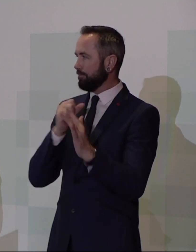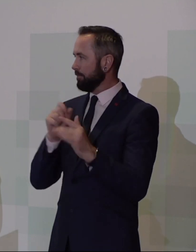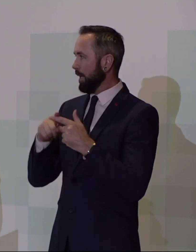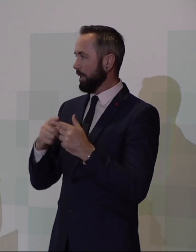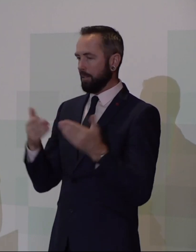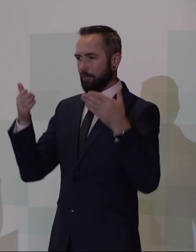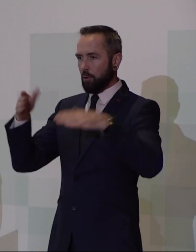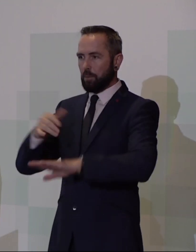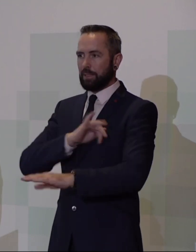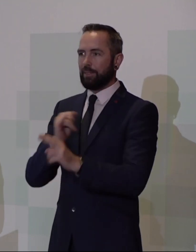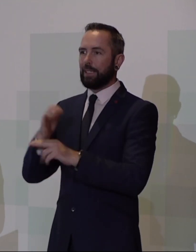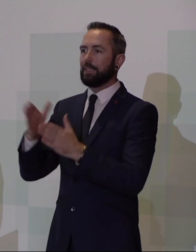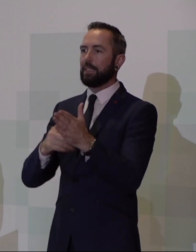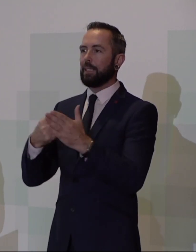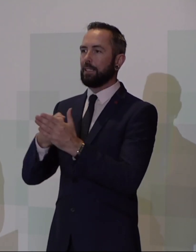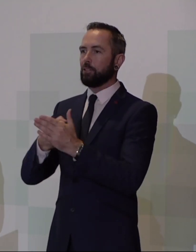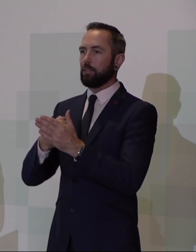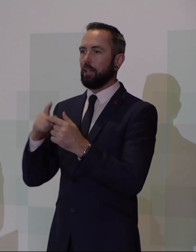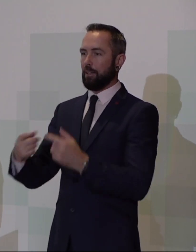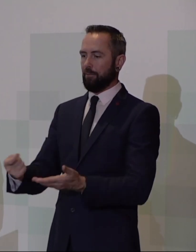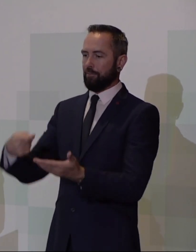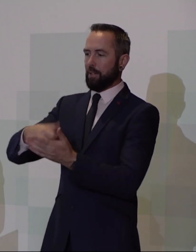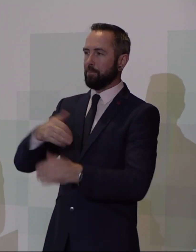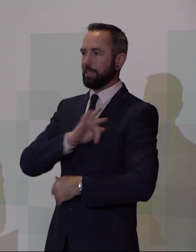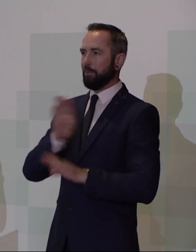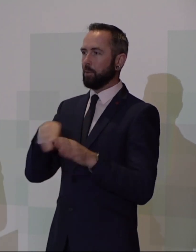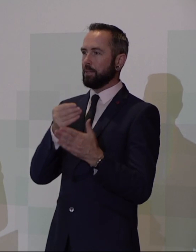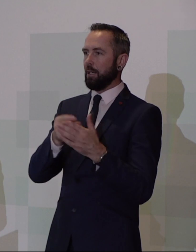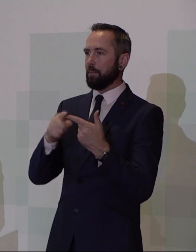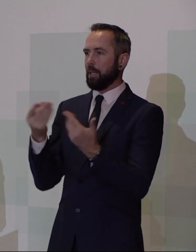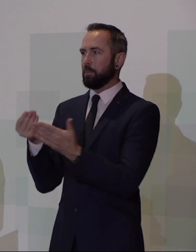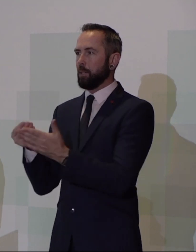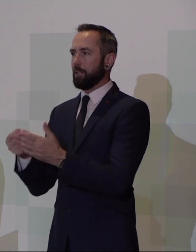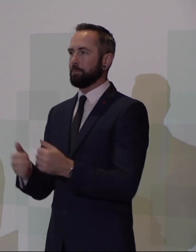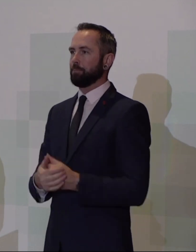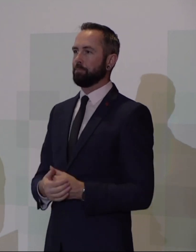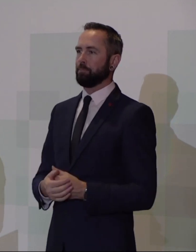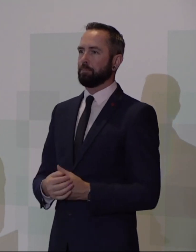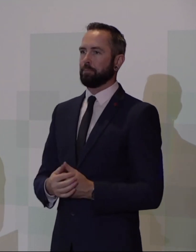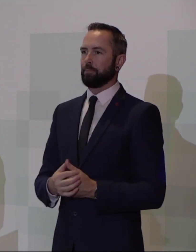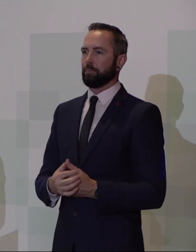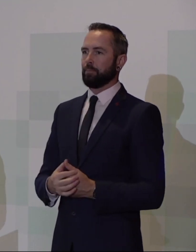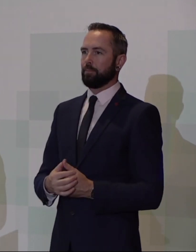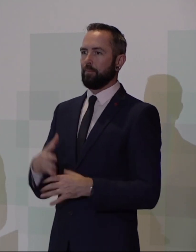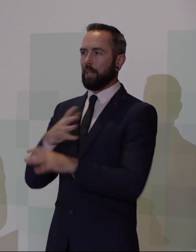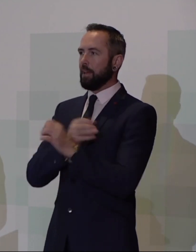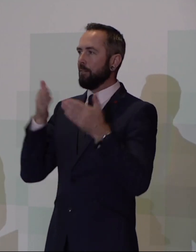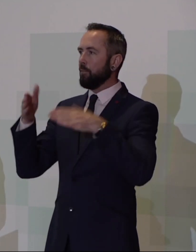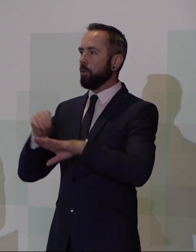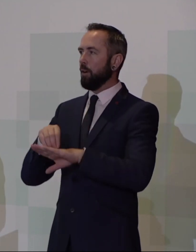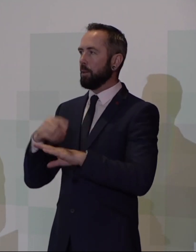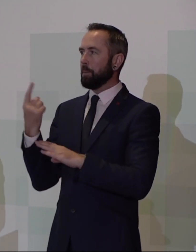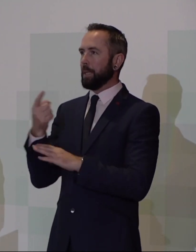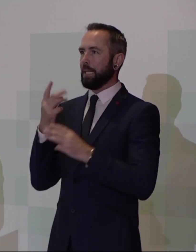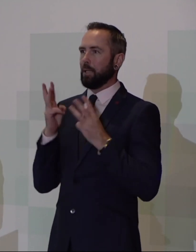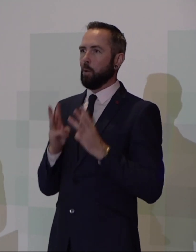myself in the industry, and I invested in myself with time and money. I never focused on actually being a